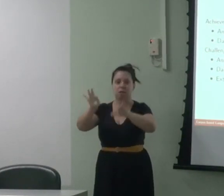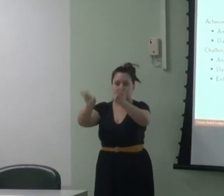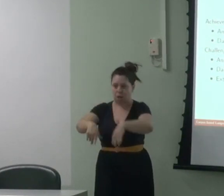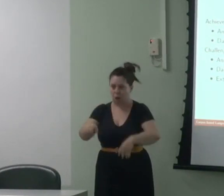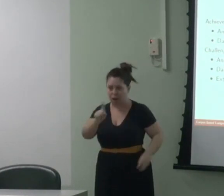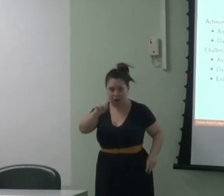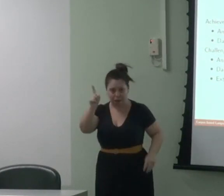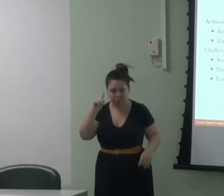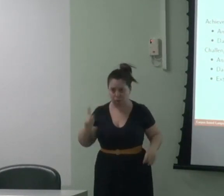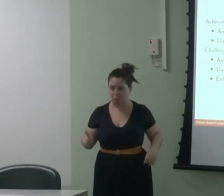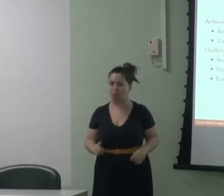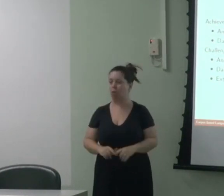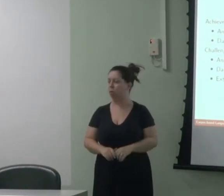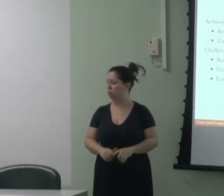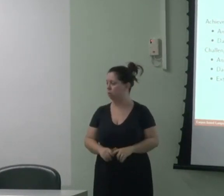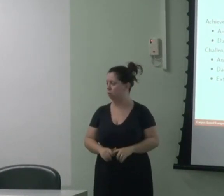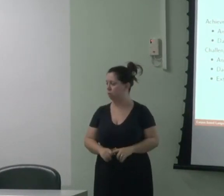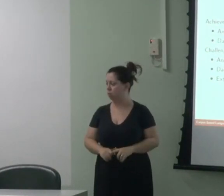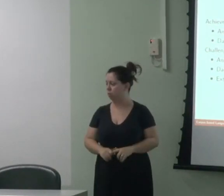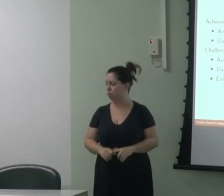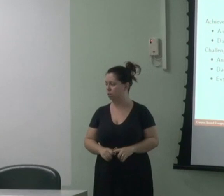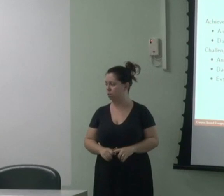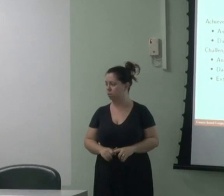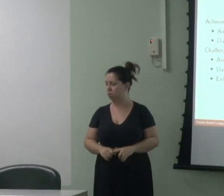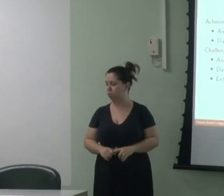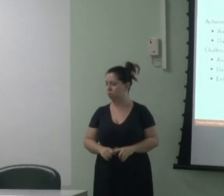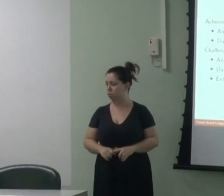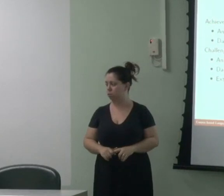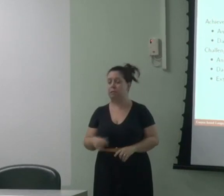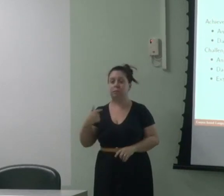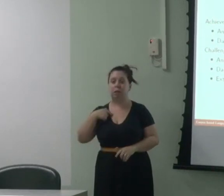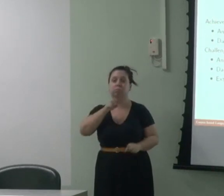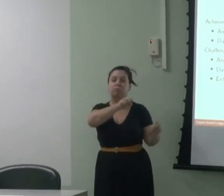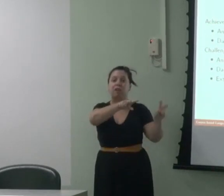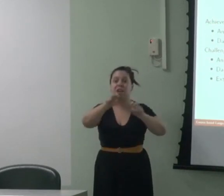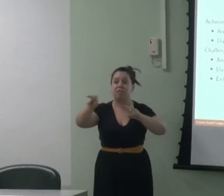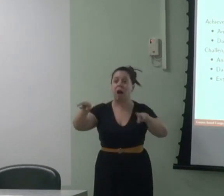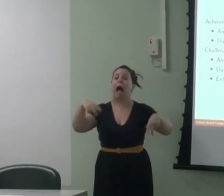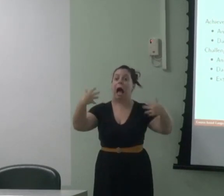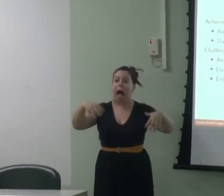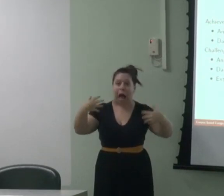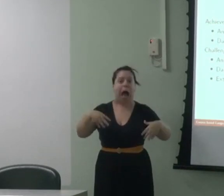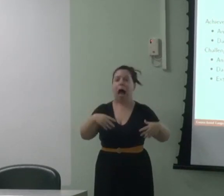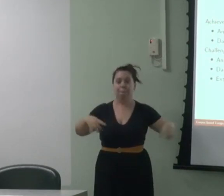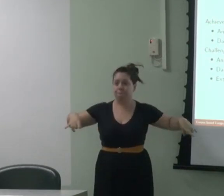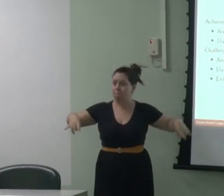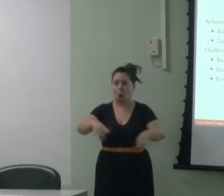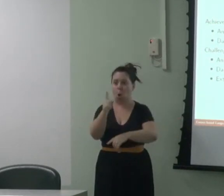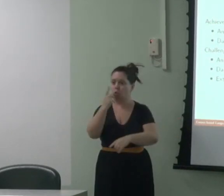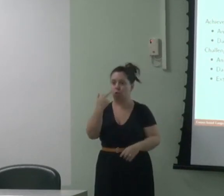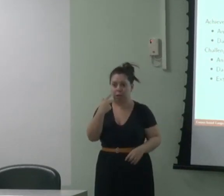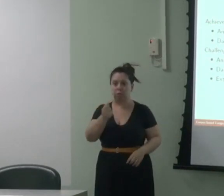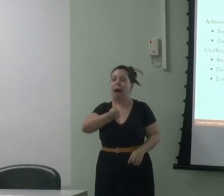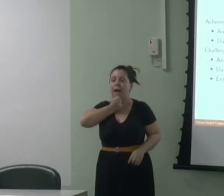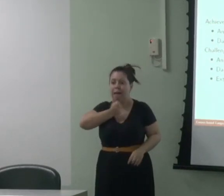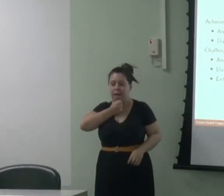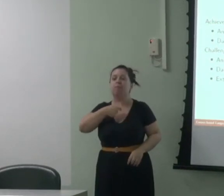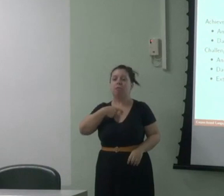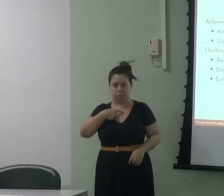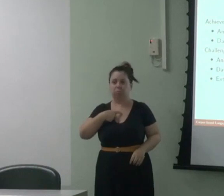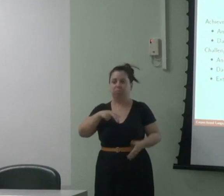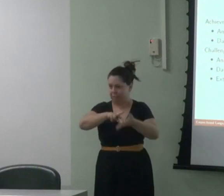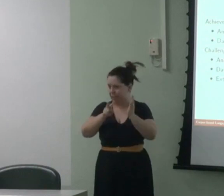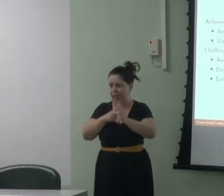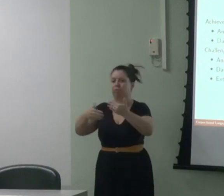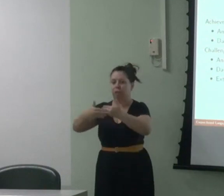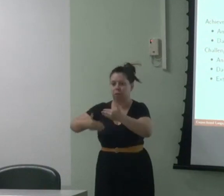have seen, the UD website have seen that there are many languages covered already, but their native language is not, and they